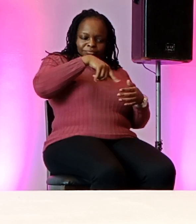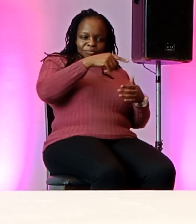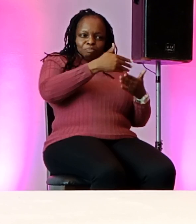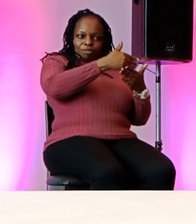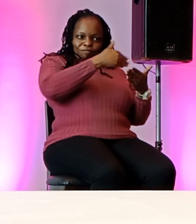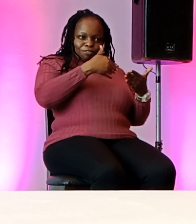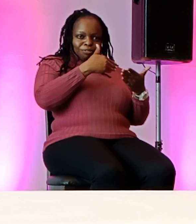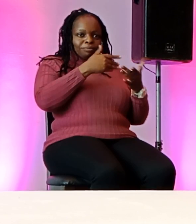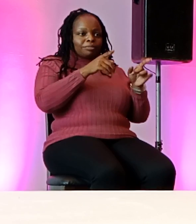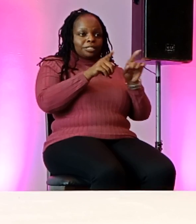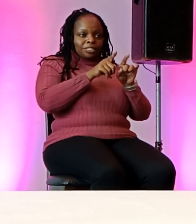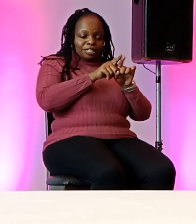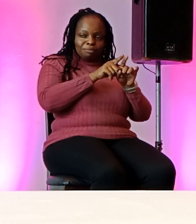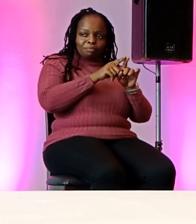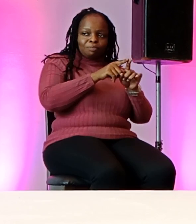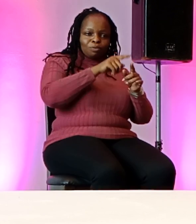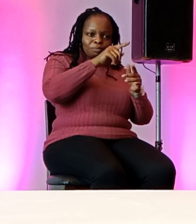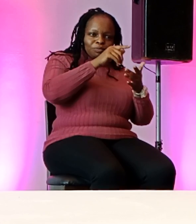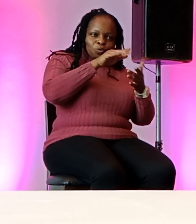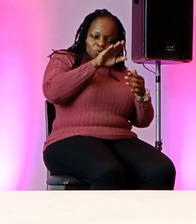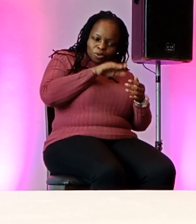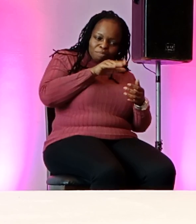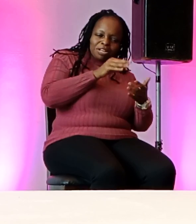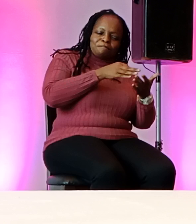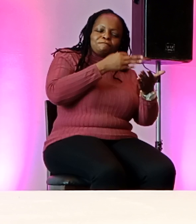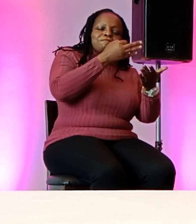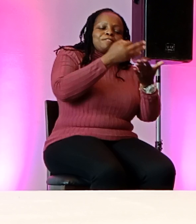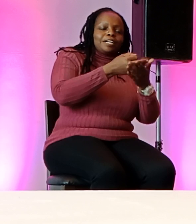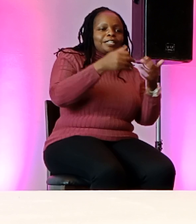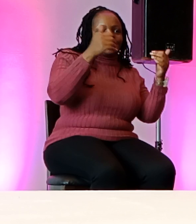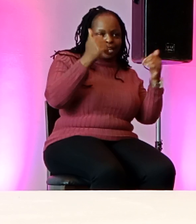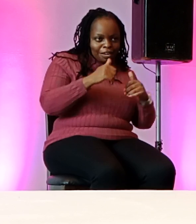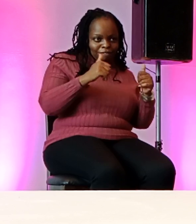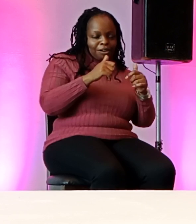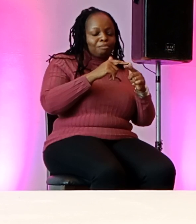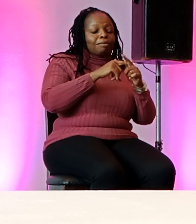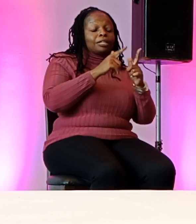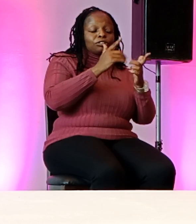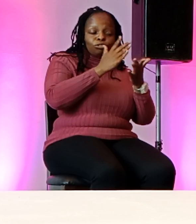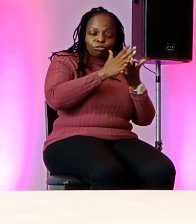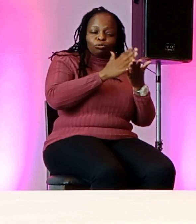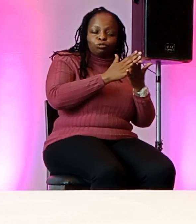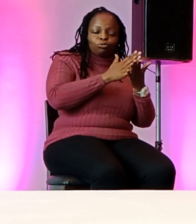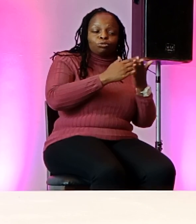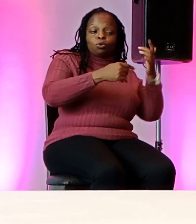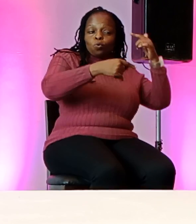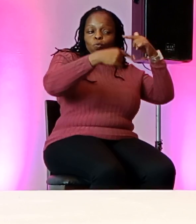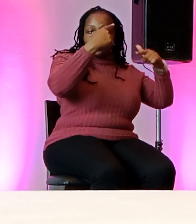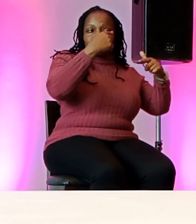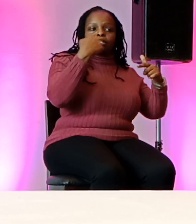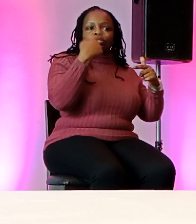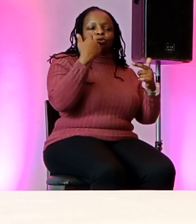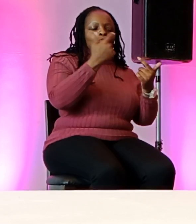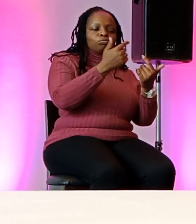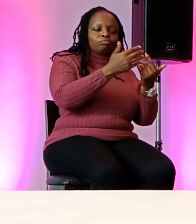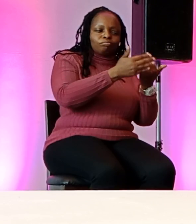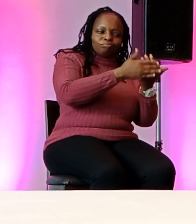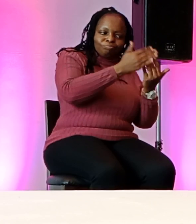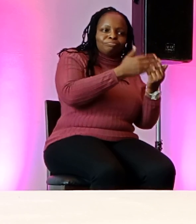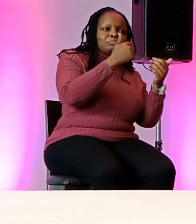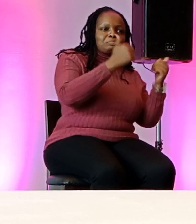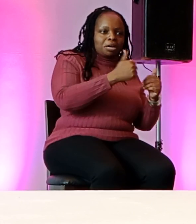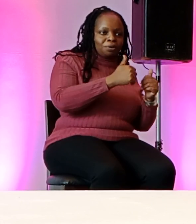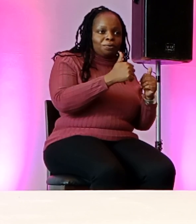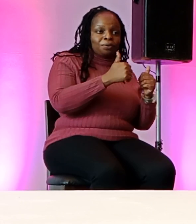them. Women have never failed, but they are the unsung heroes. Our contribution of the